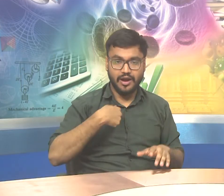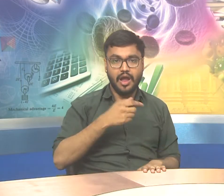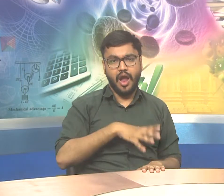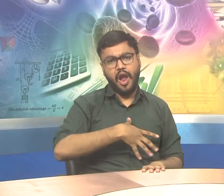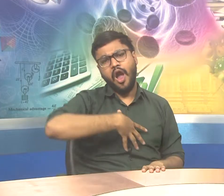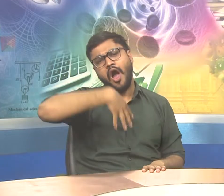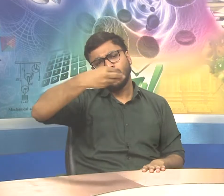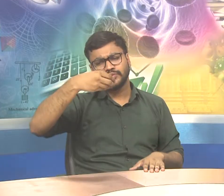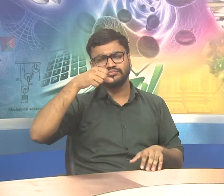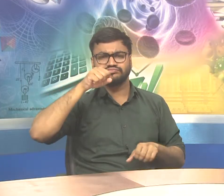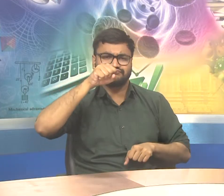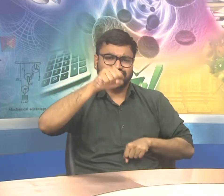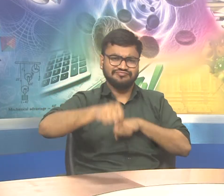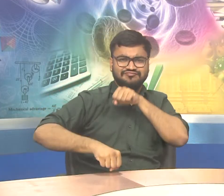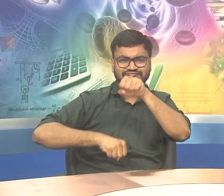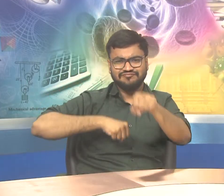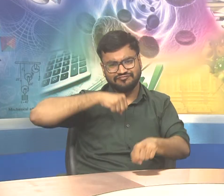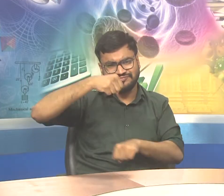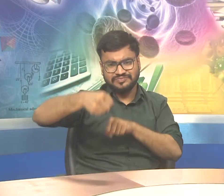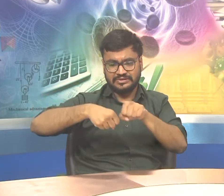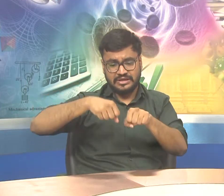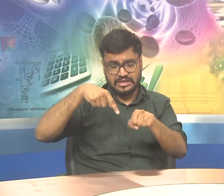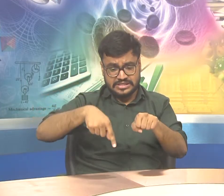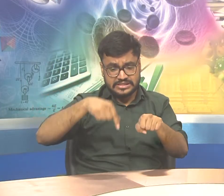Like eating an apple.